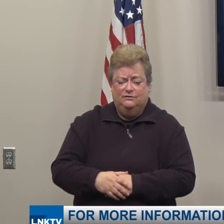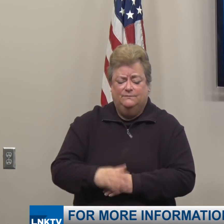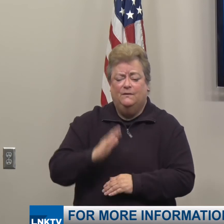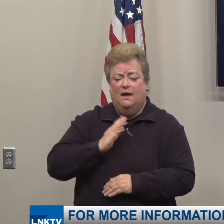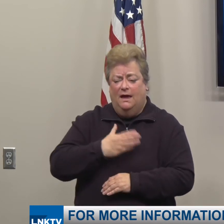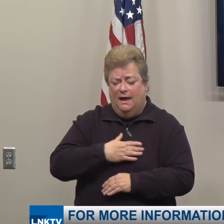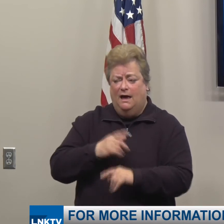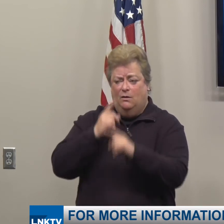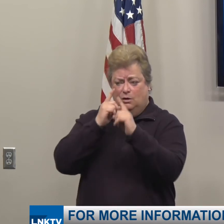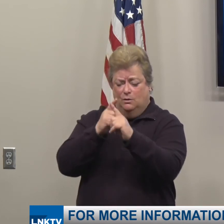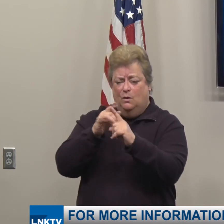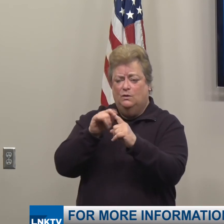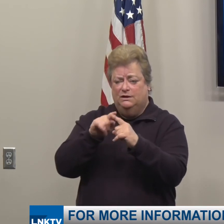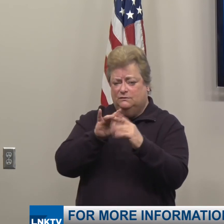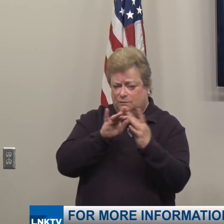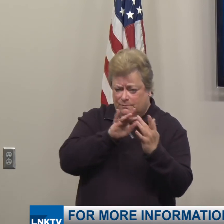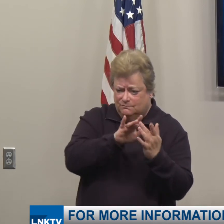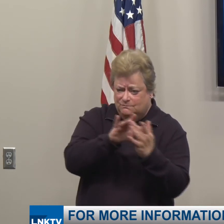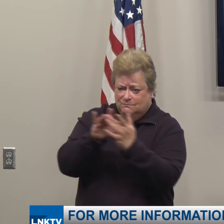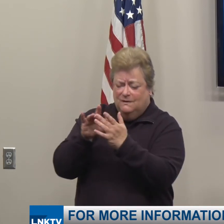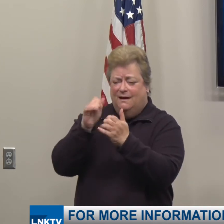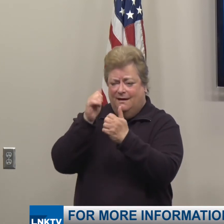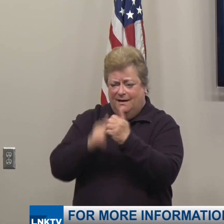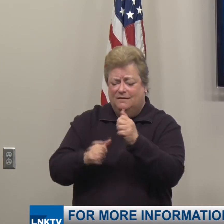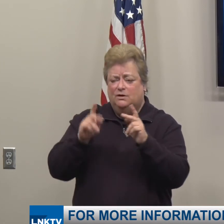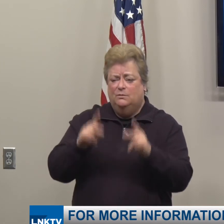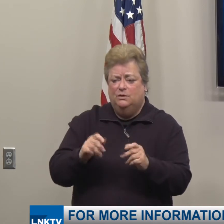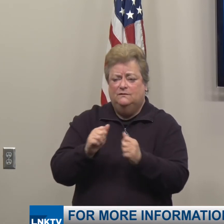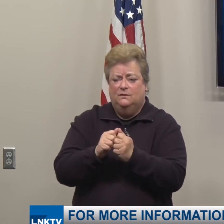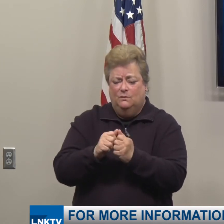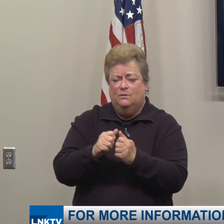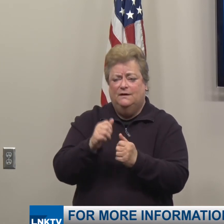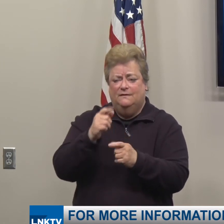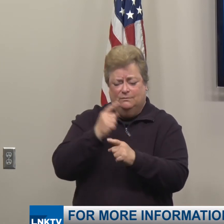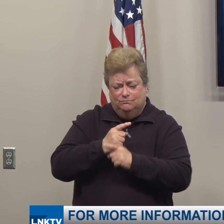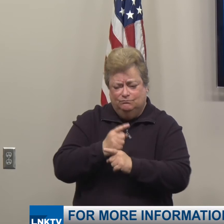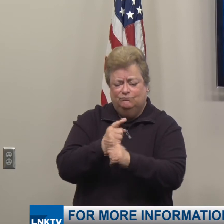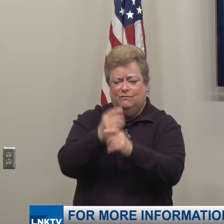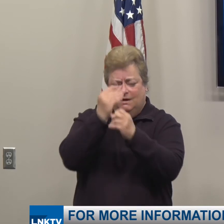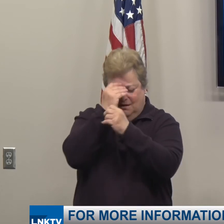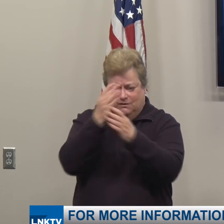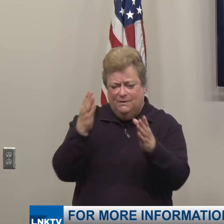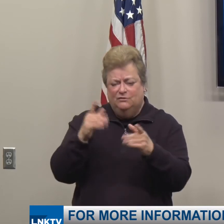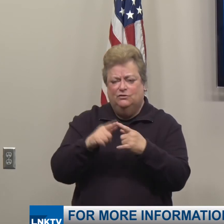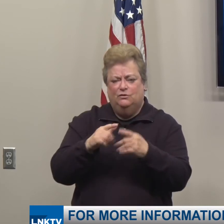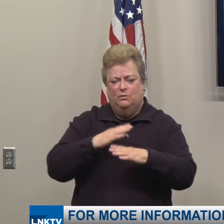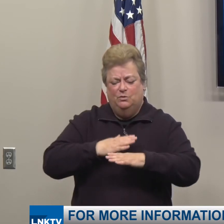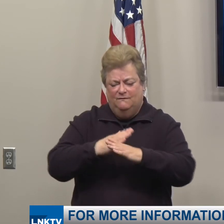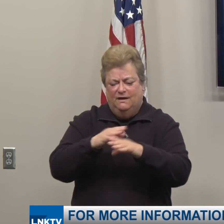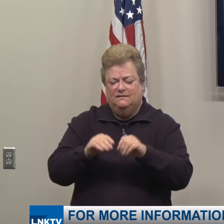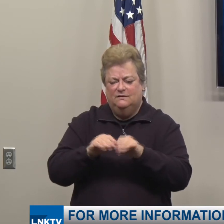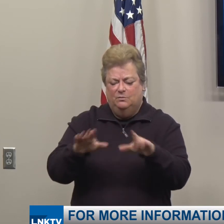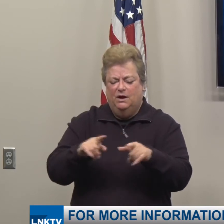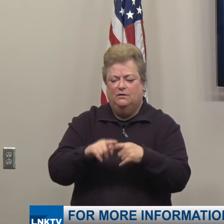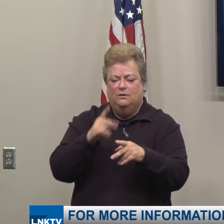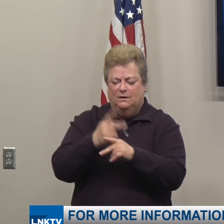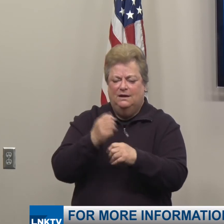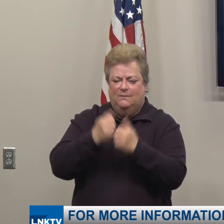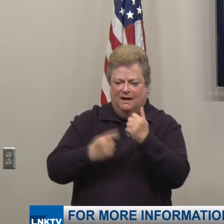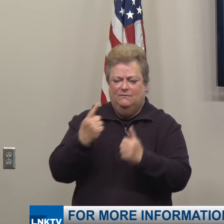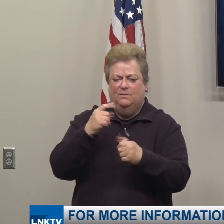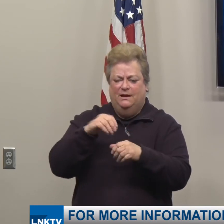to reach every resident with the most accurate and timely information to prevent the spread of COVID-19 and to keep everyone in Lincoln